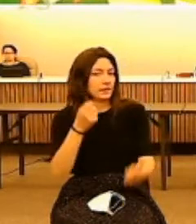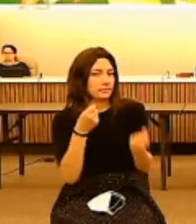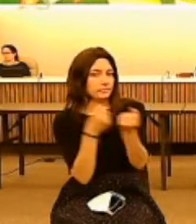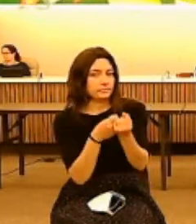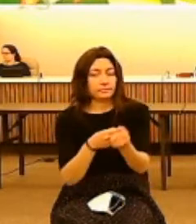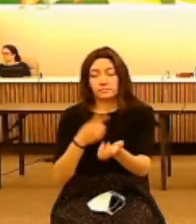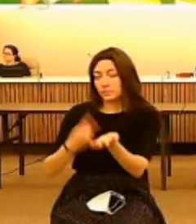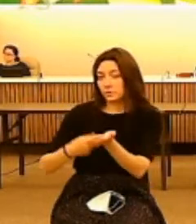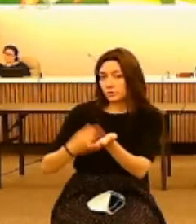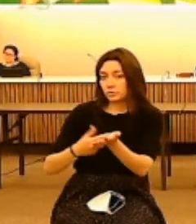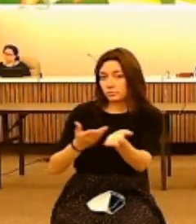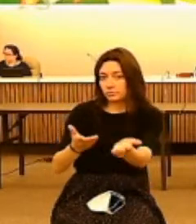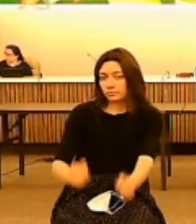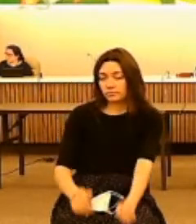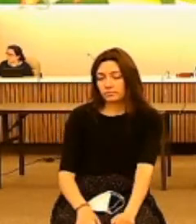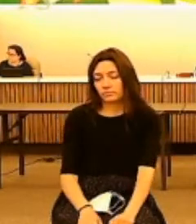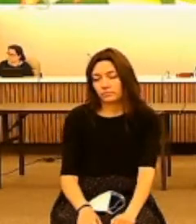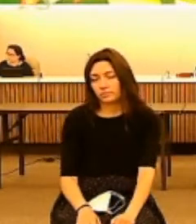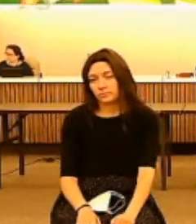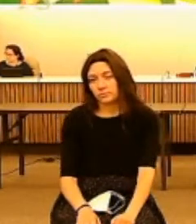discussion?